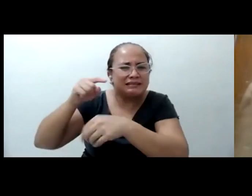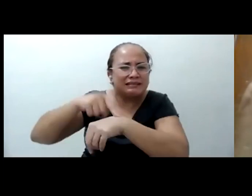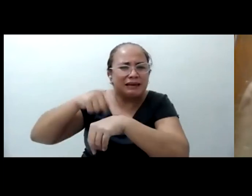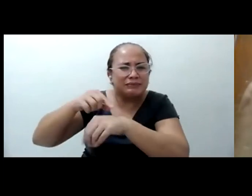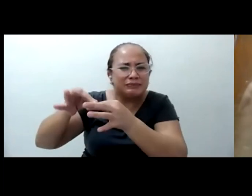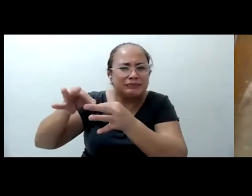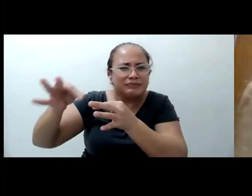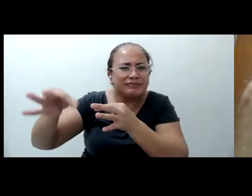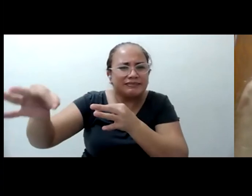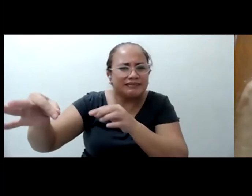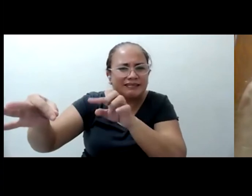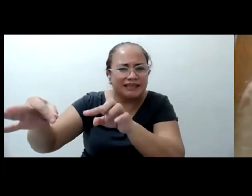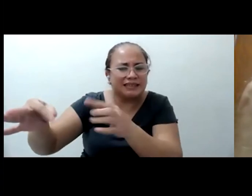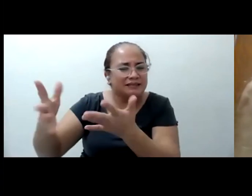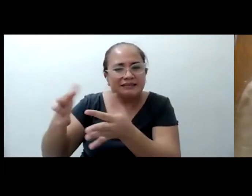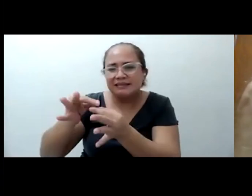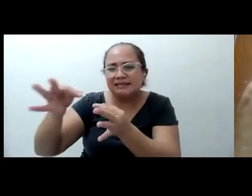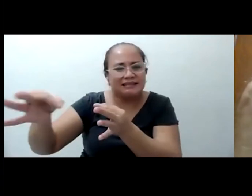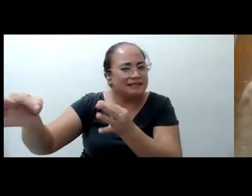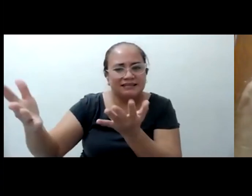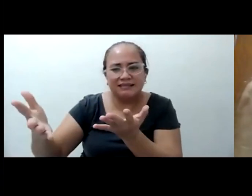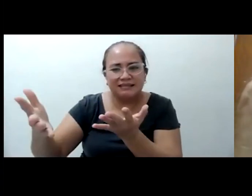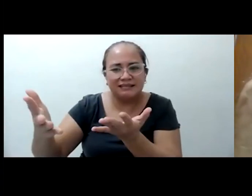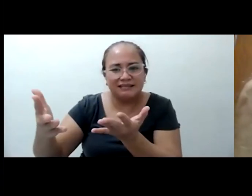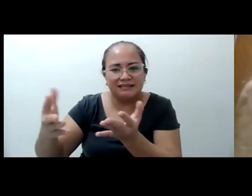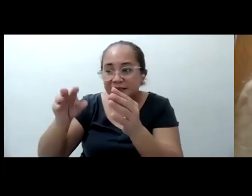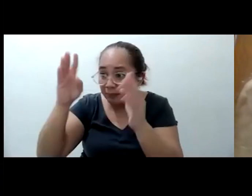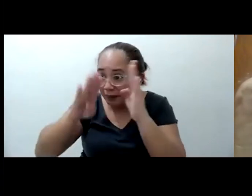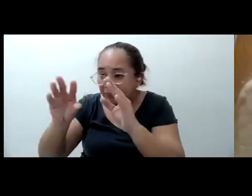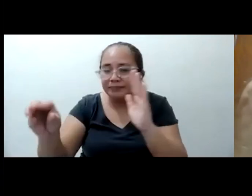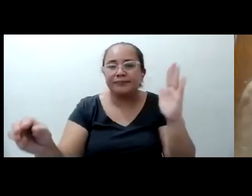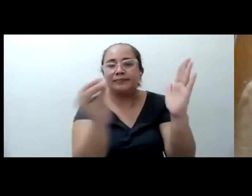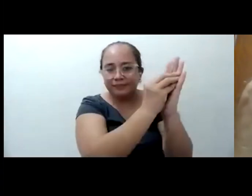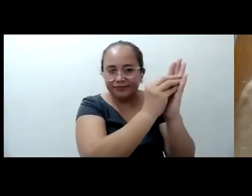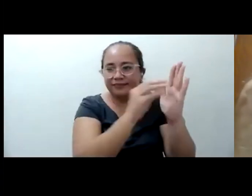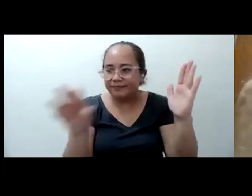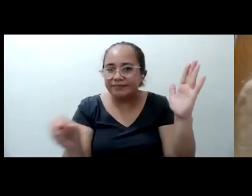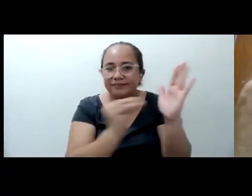because that's going to take a lot of time. It's important,